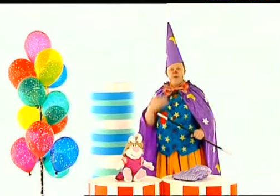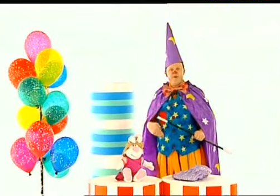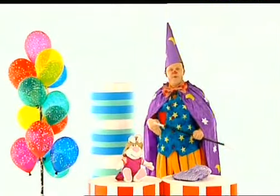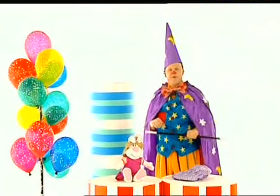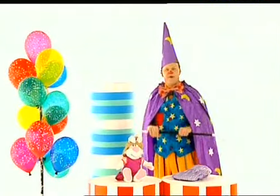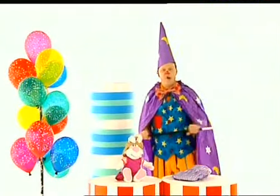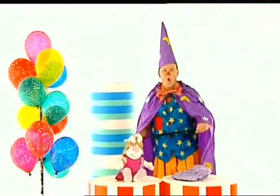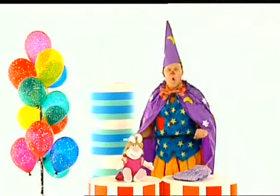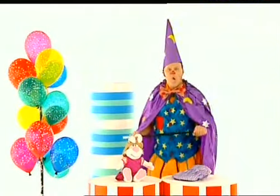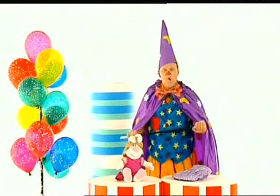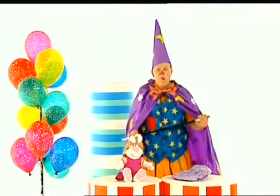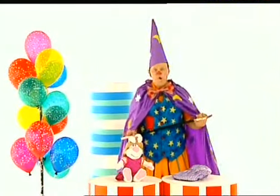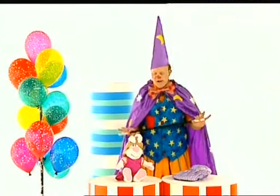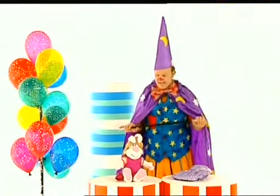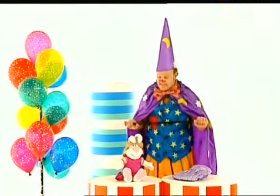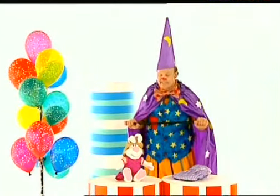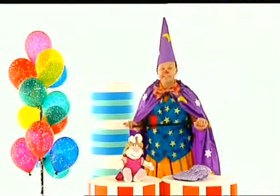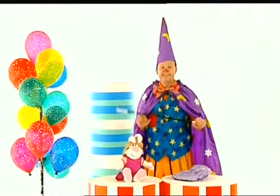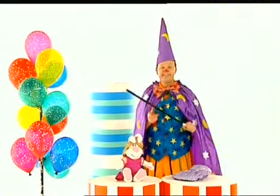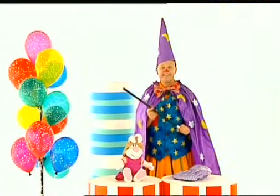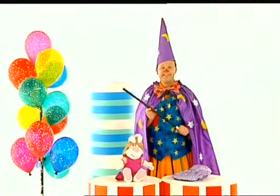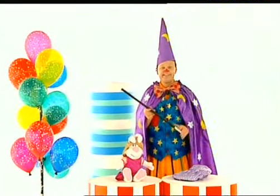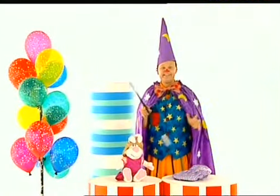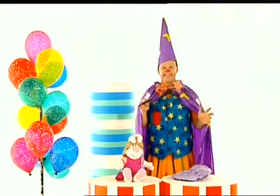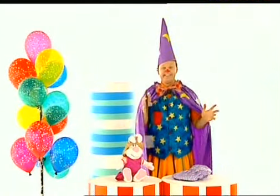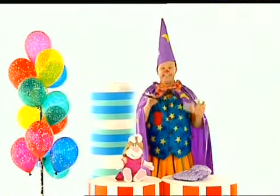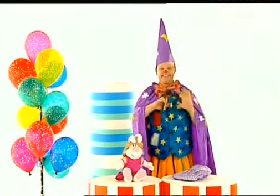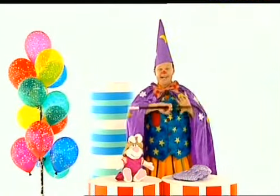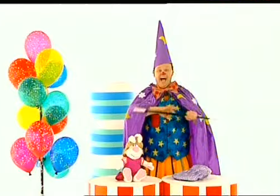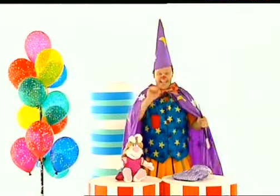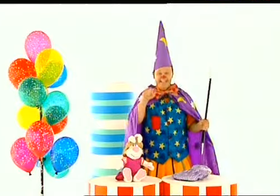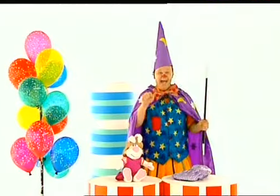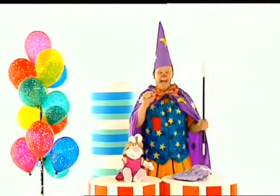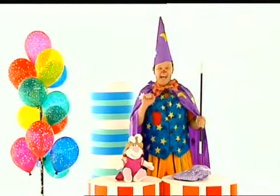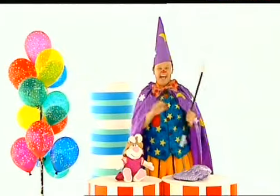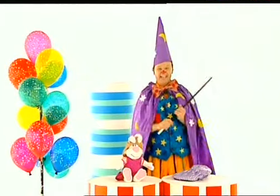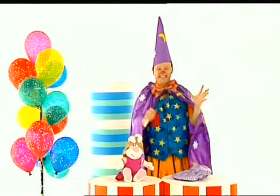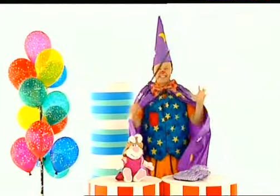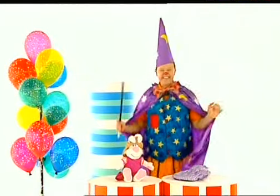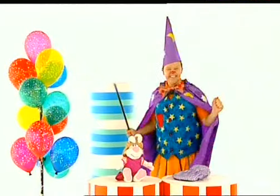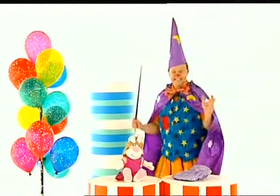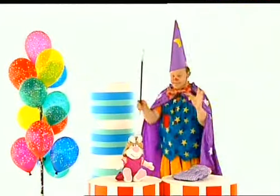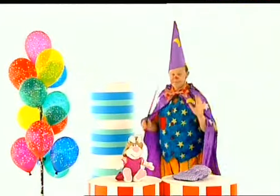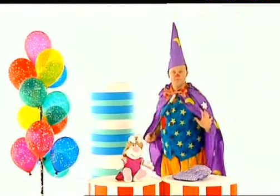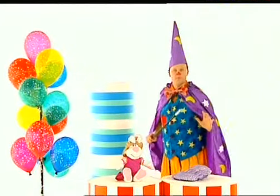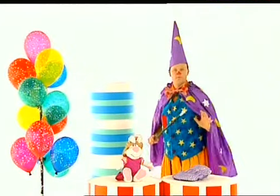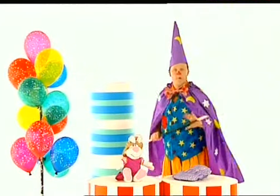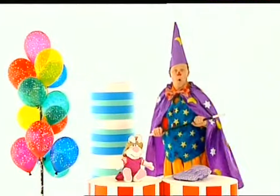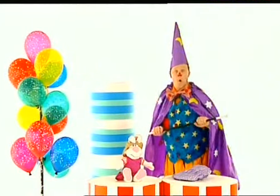Phew. Are you going to try and make the rabbit disappear again, Mr. Tumble? Yes. Shall we say the magic